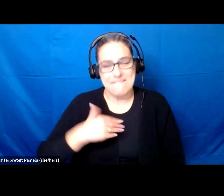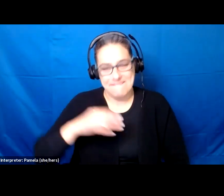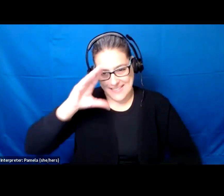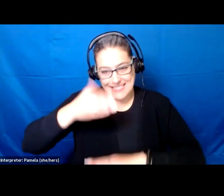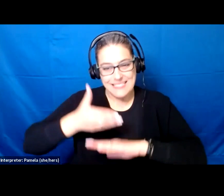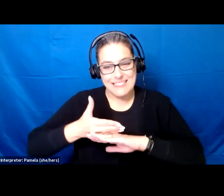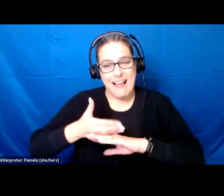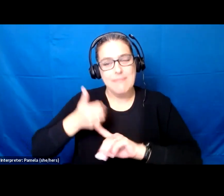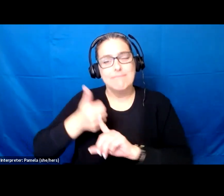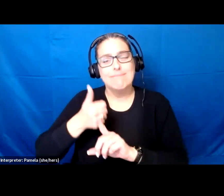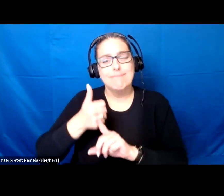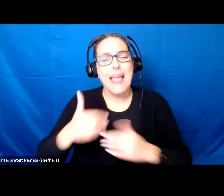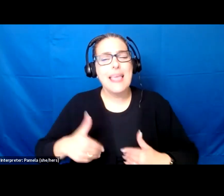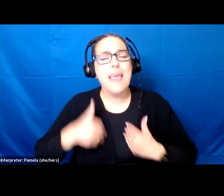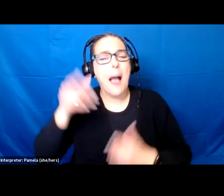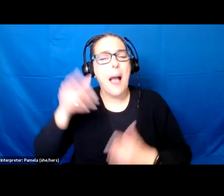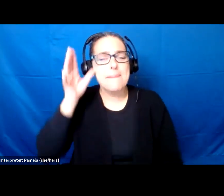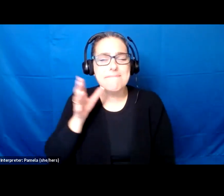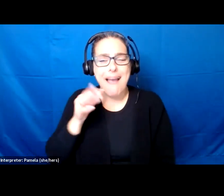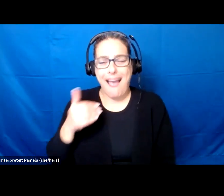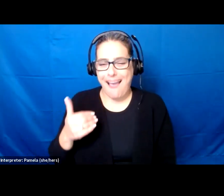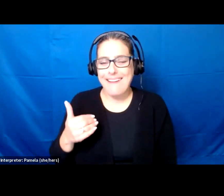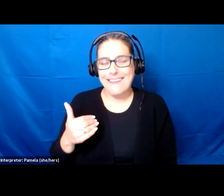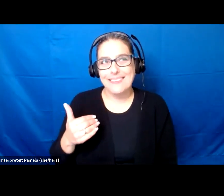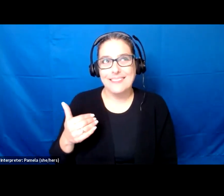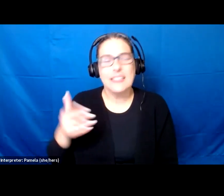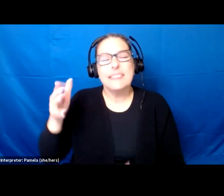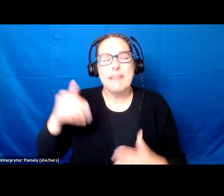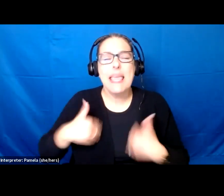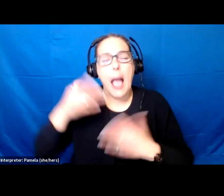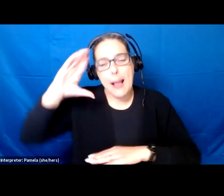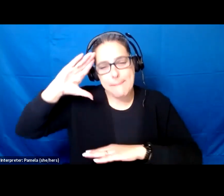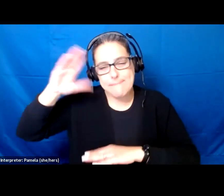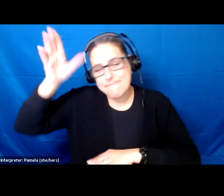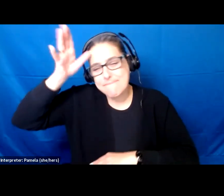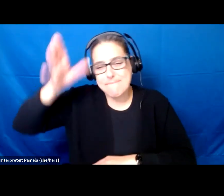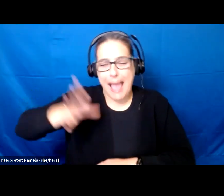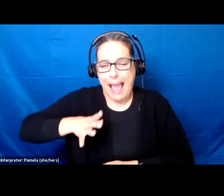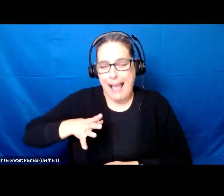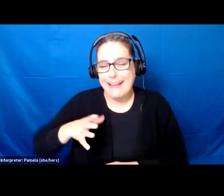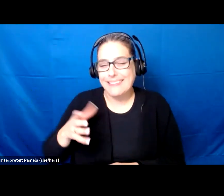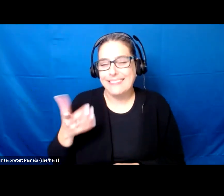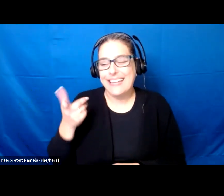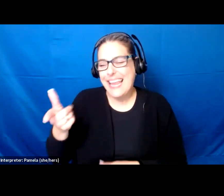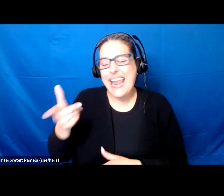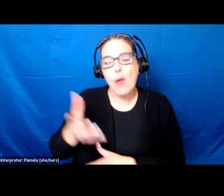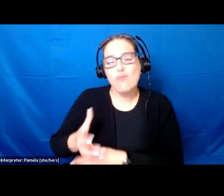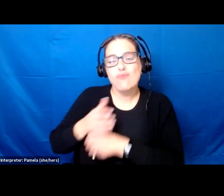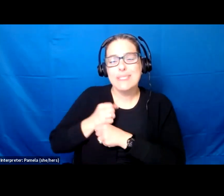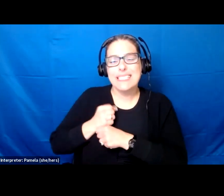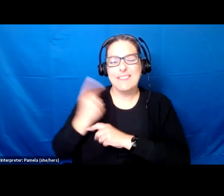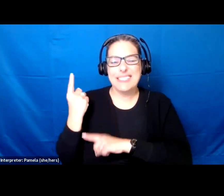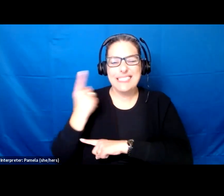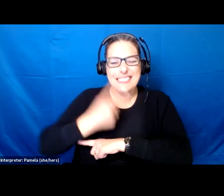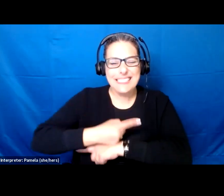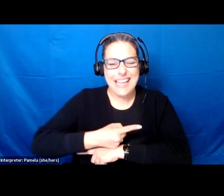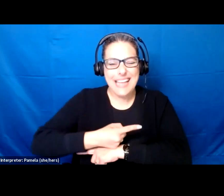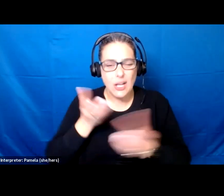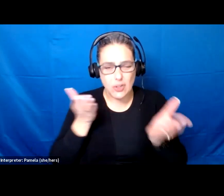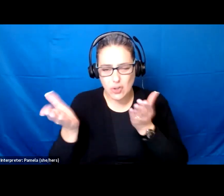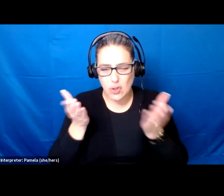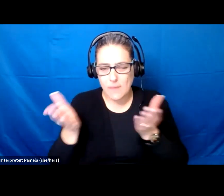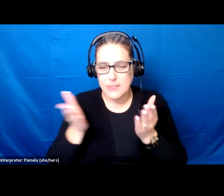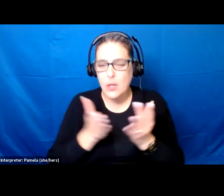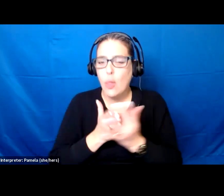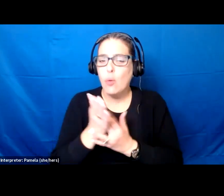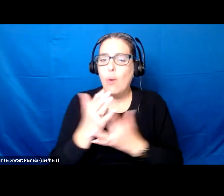receives what we would refer to as day services through Health and Human Services. He attends